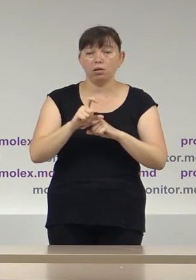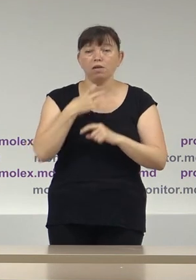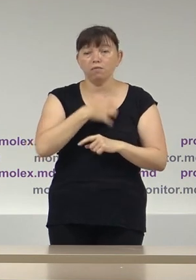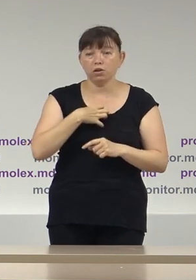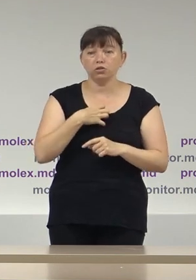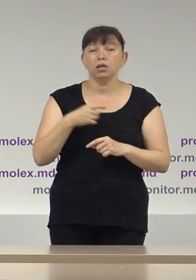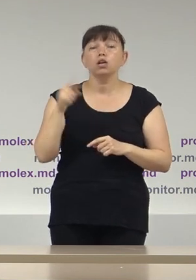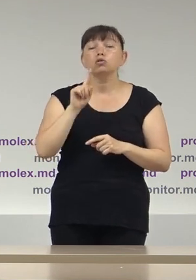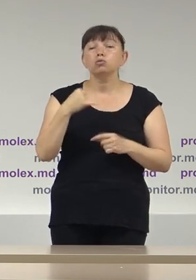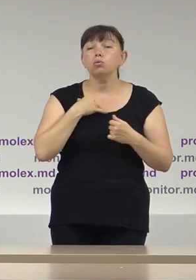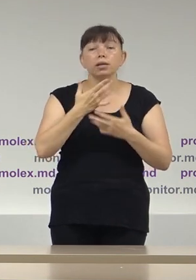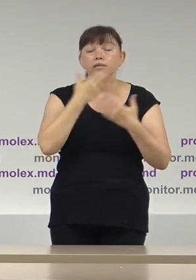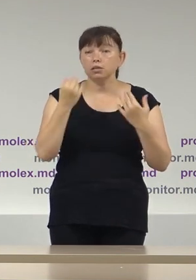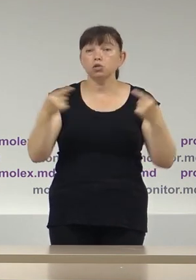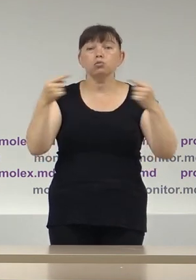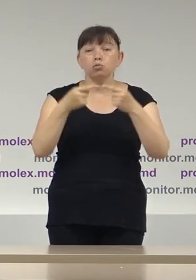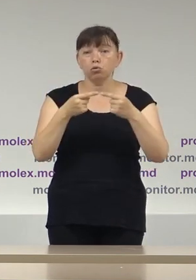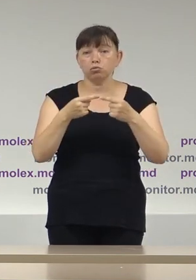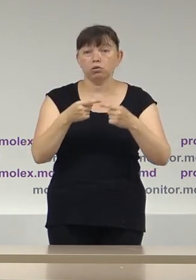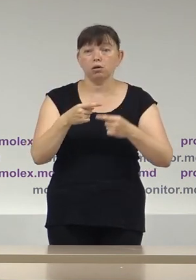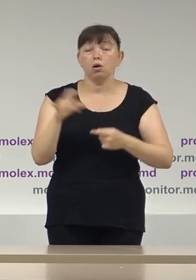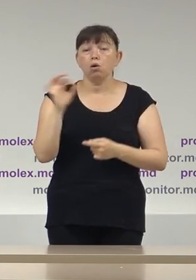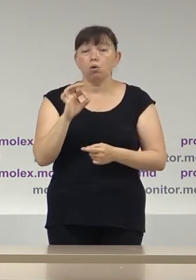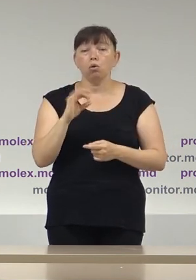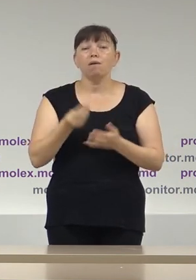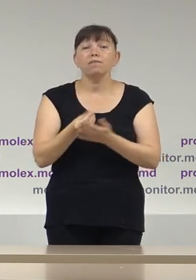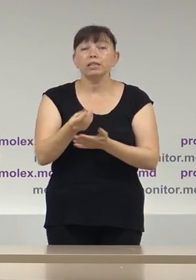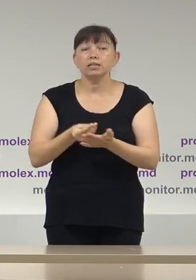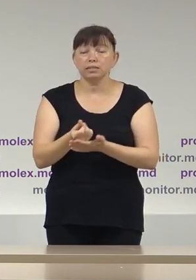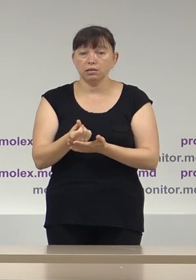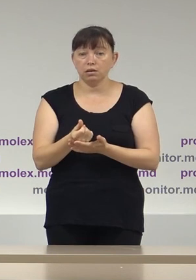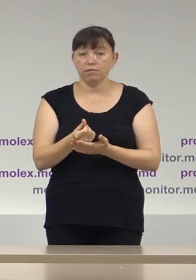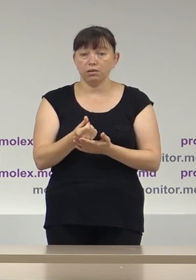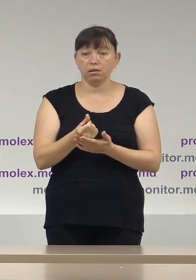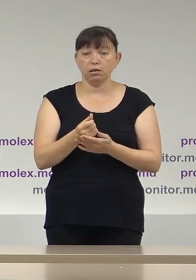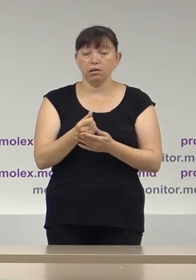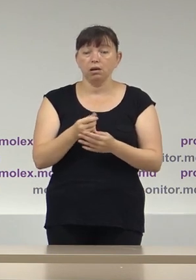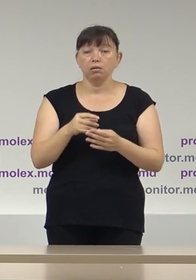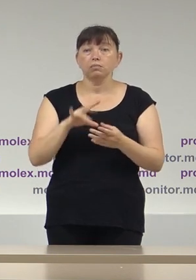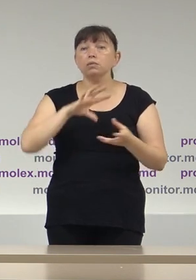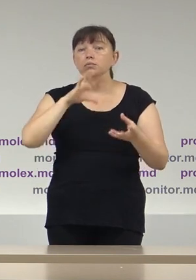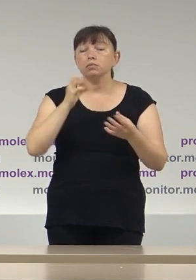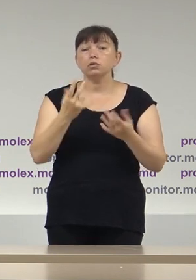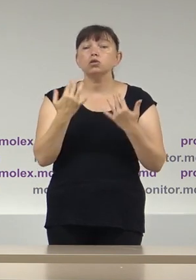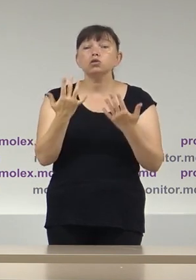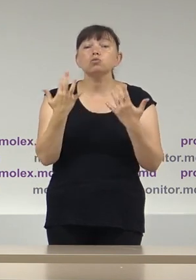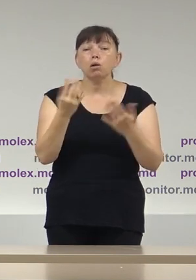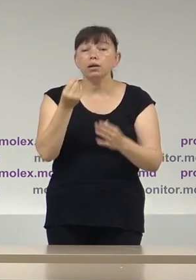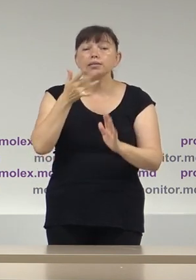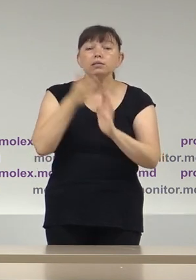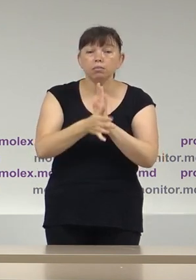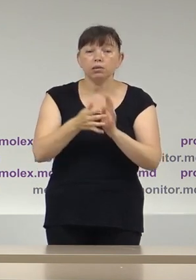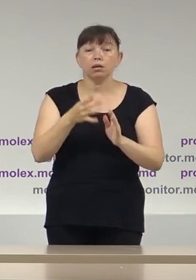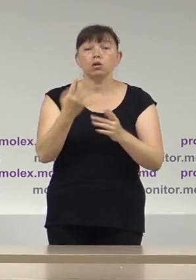more global issues, such as the fact that we still do not have certainty with regards to how